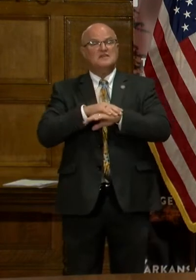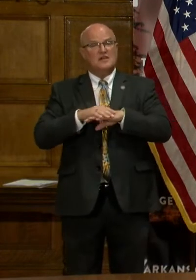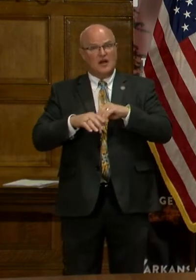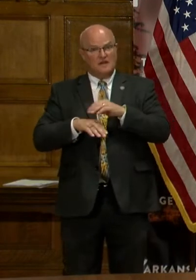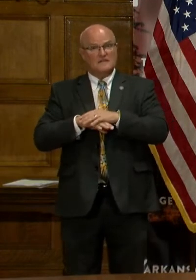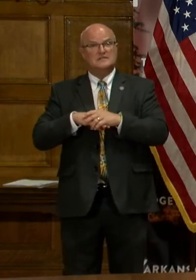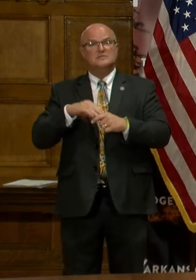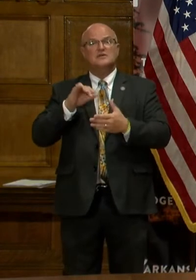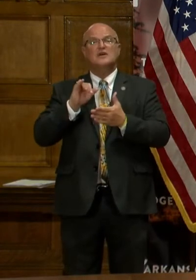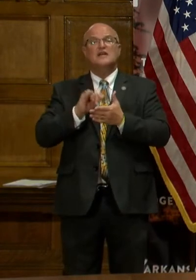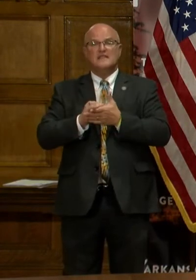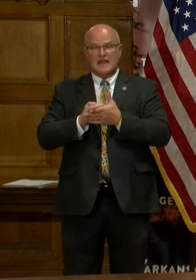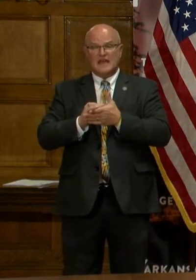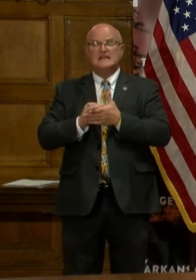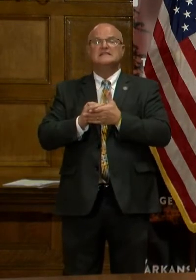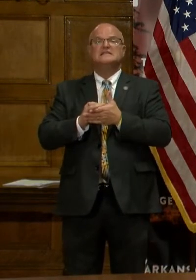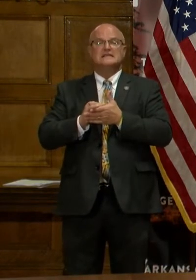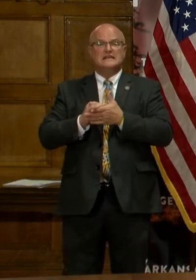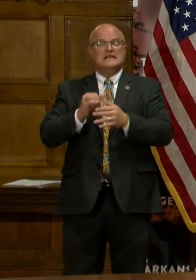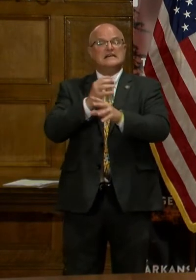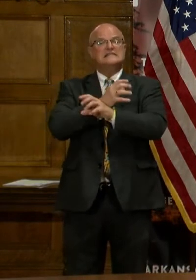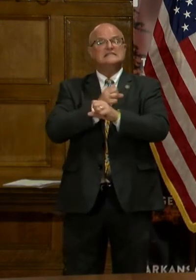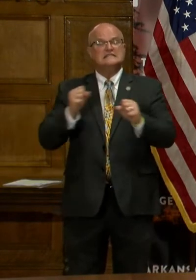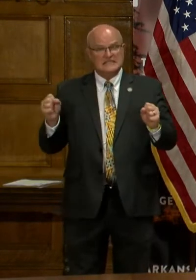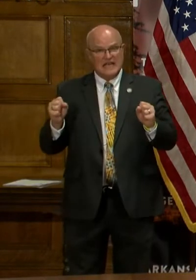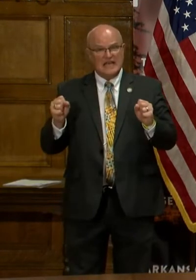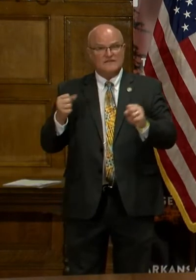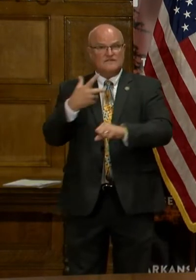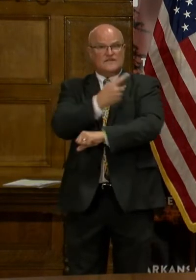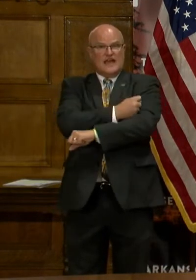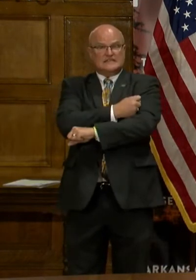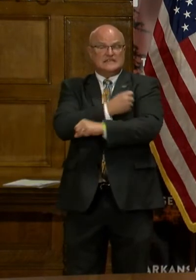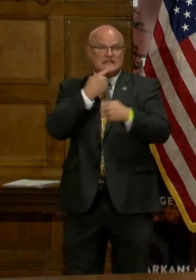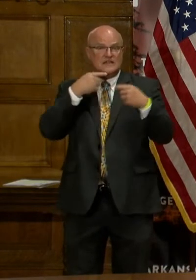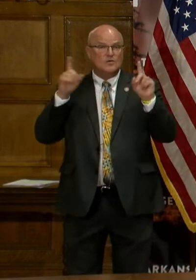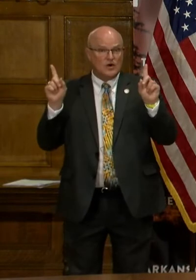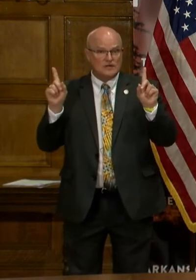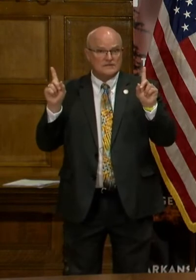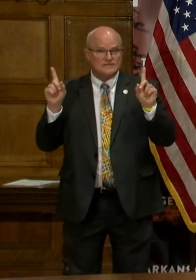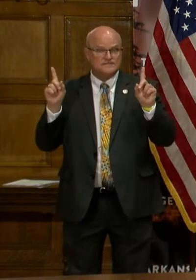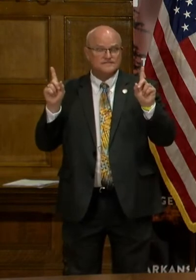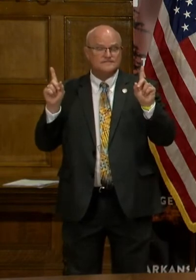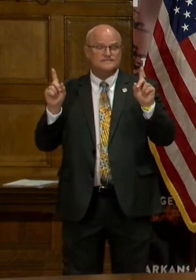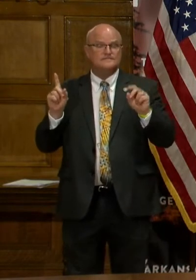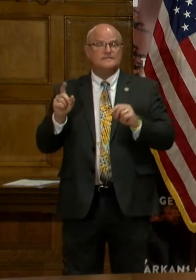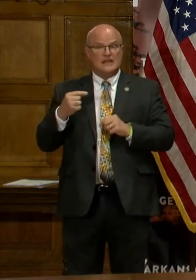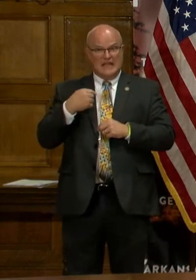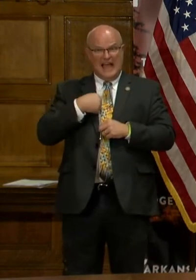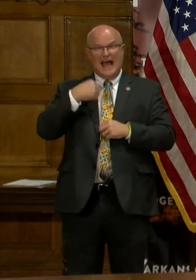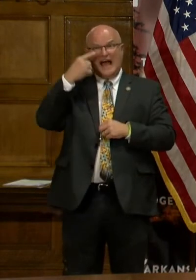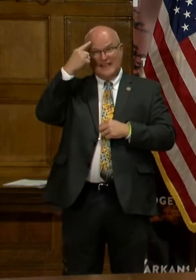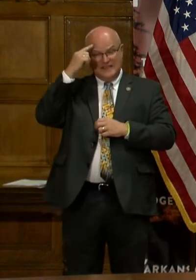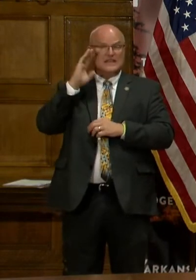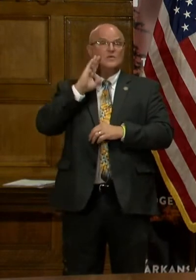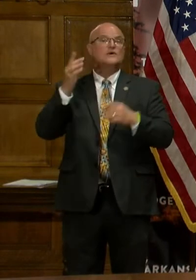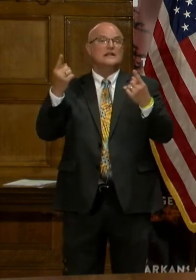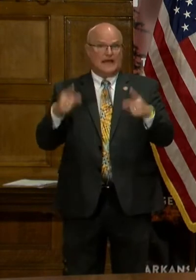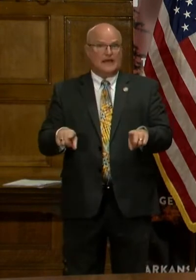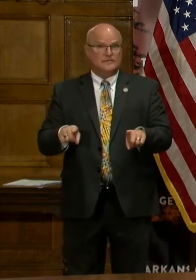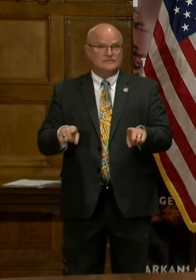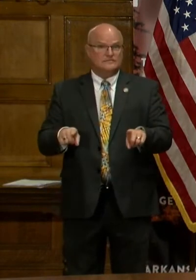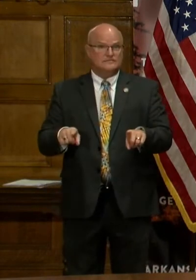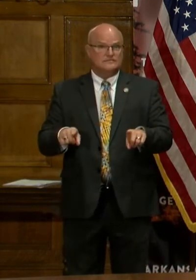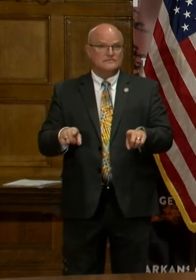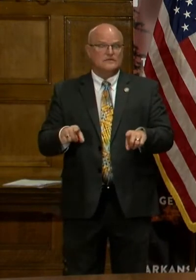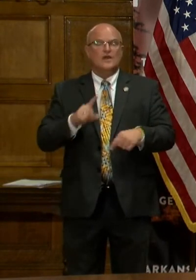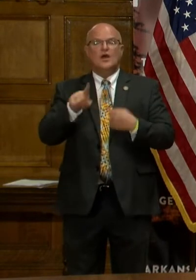that it's a safe vaccine that's efficacious. And I believe that's going to happen, and whenever